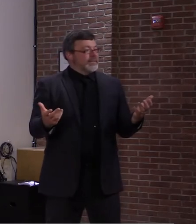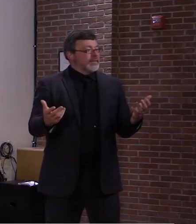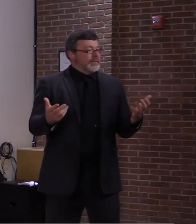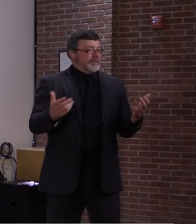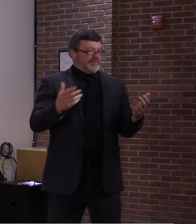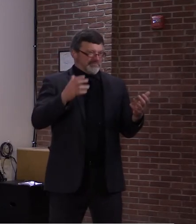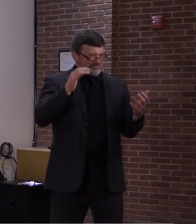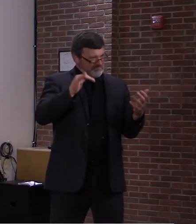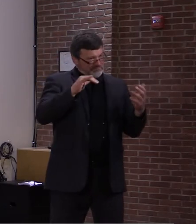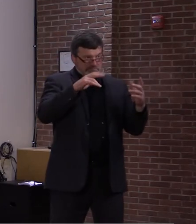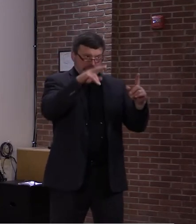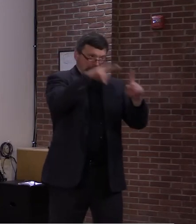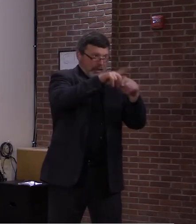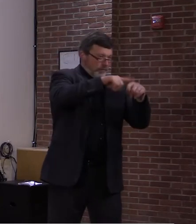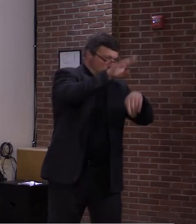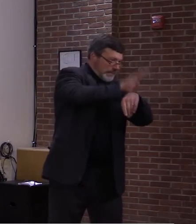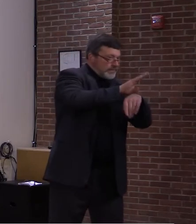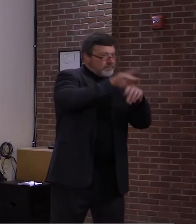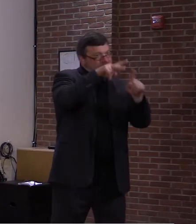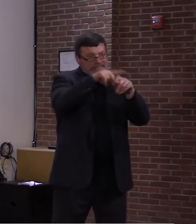Okay, great, thank you.